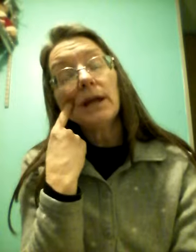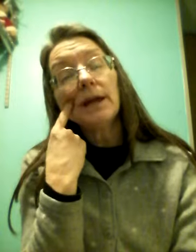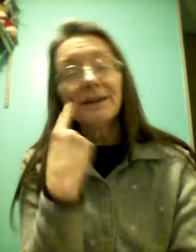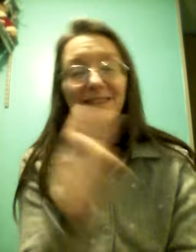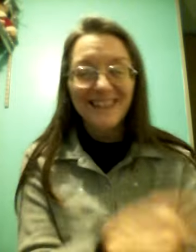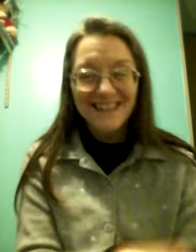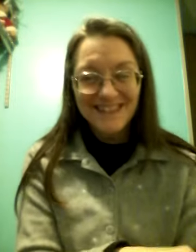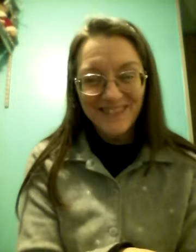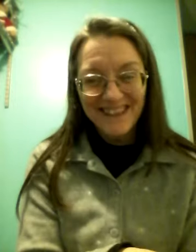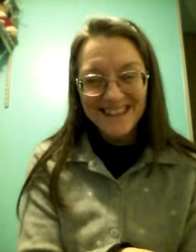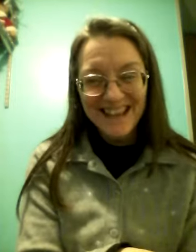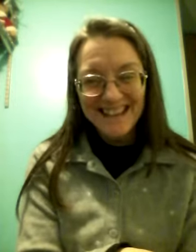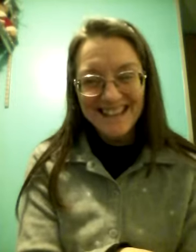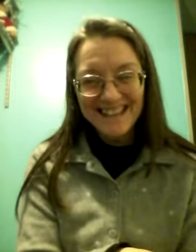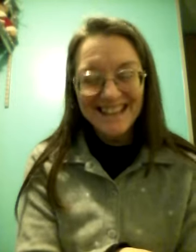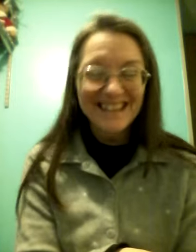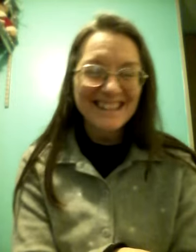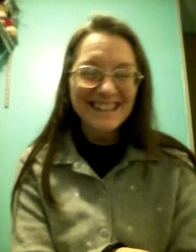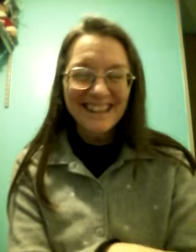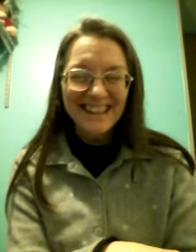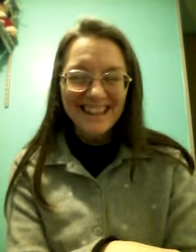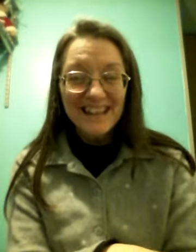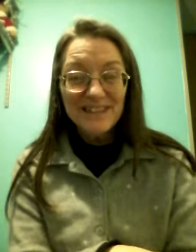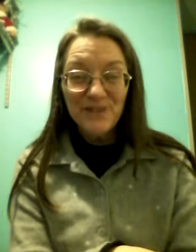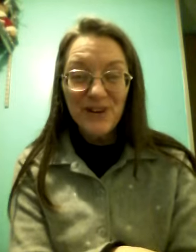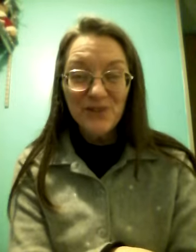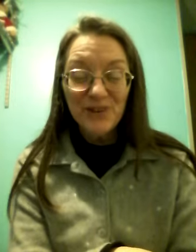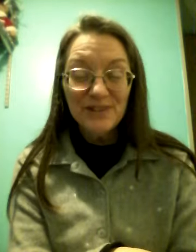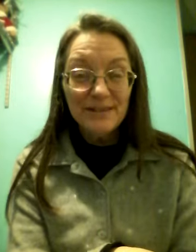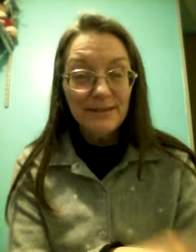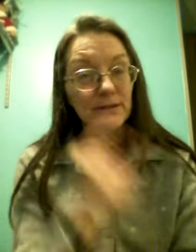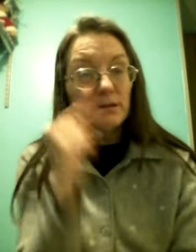boring. That's a fun sign, isn't it? That's a fun word to do. You can say